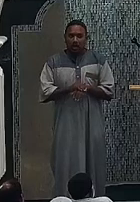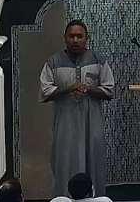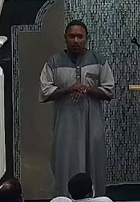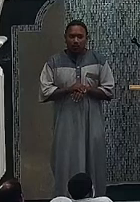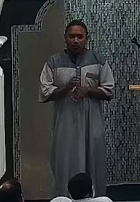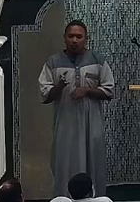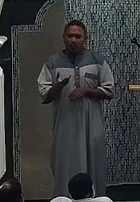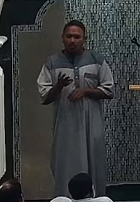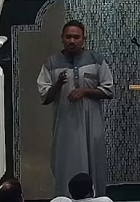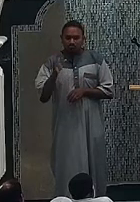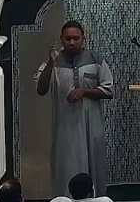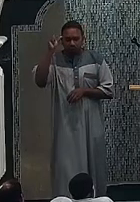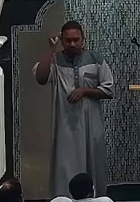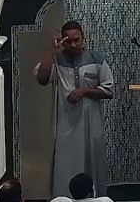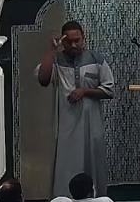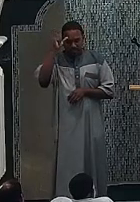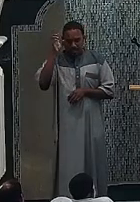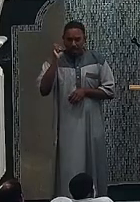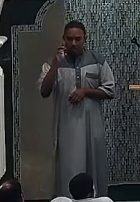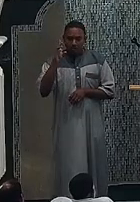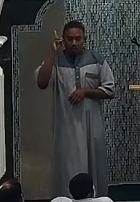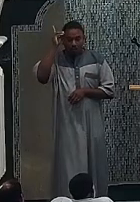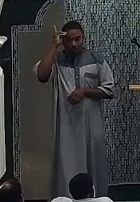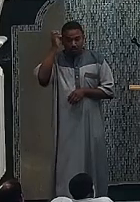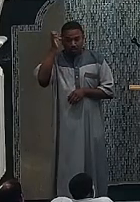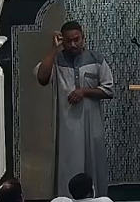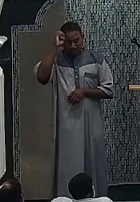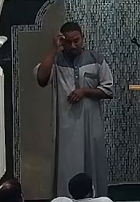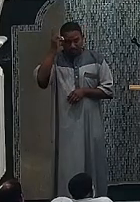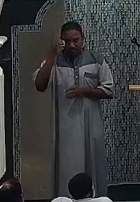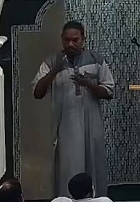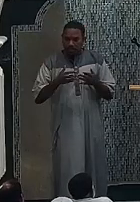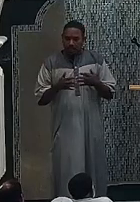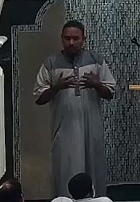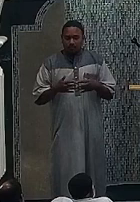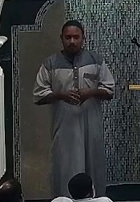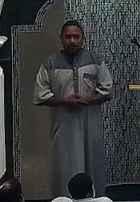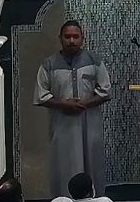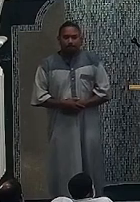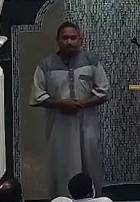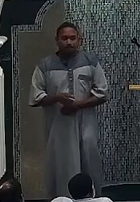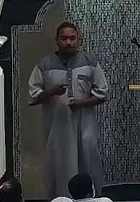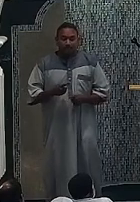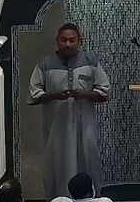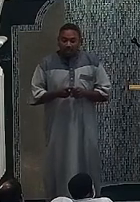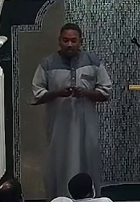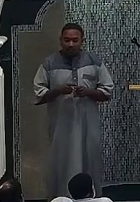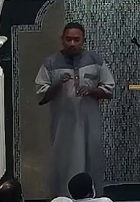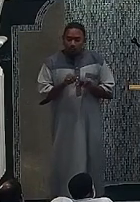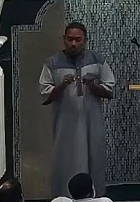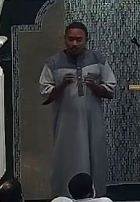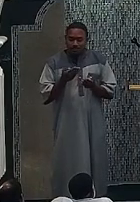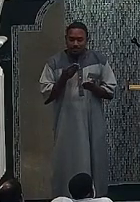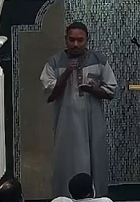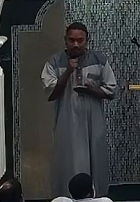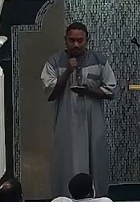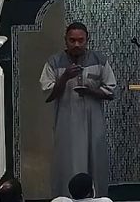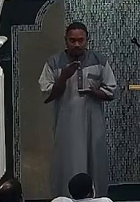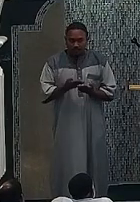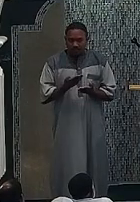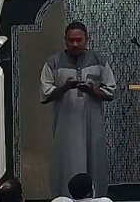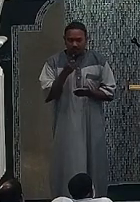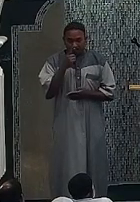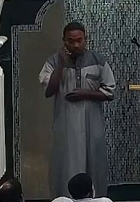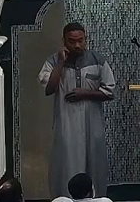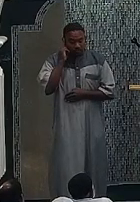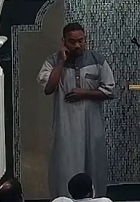And there was no facilities available to send him to learn. We can send our school, our children